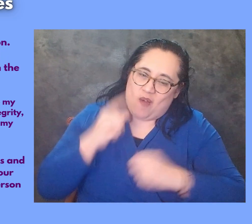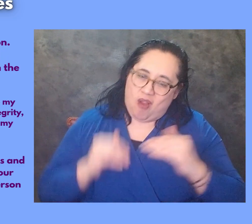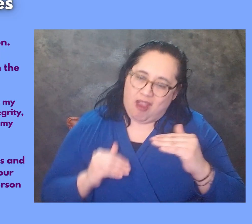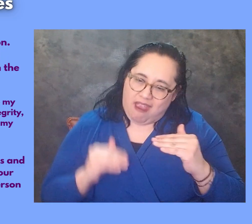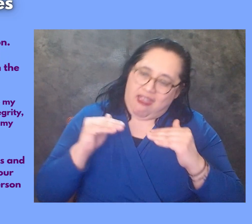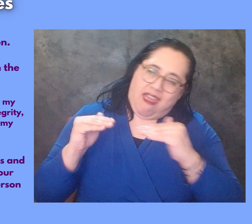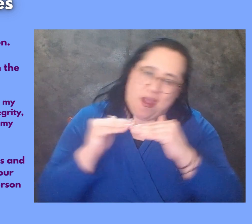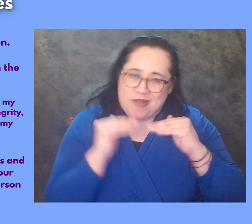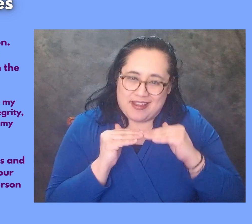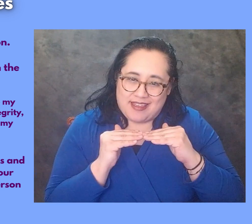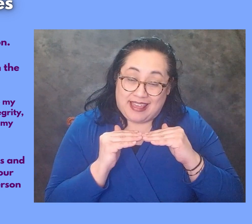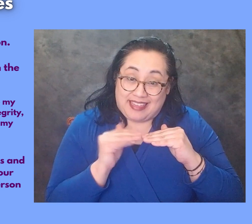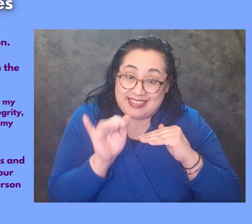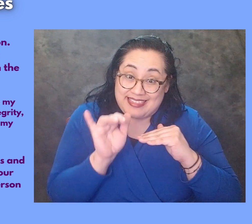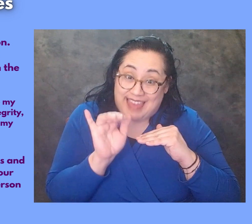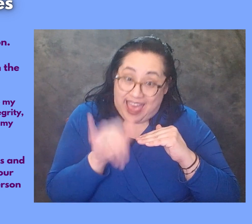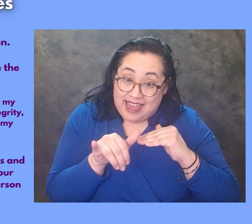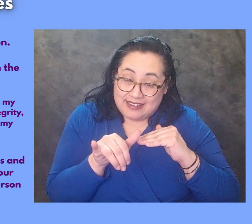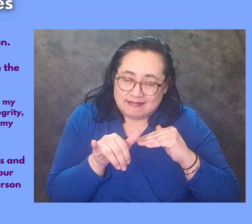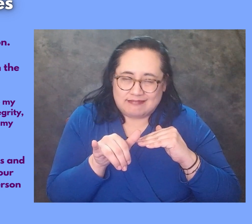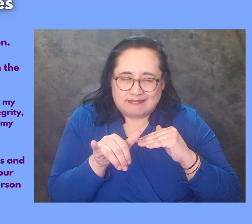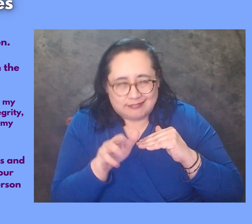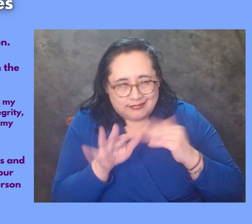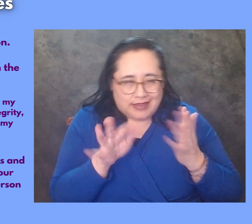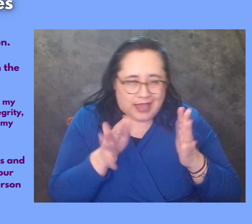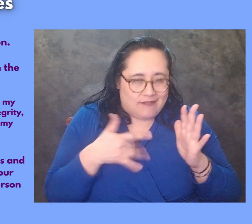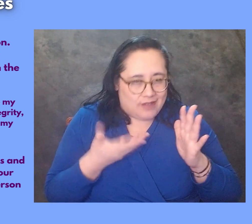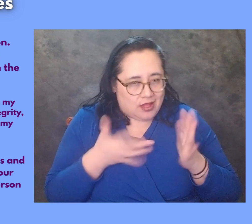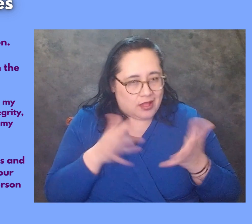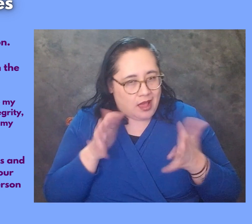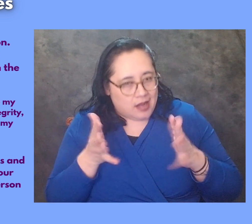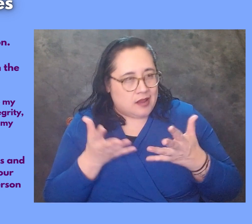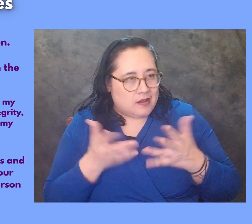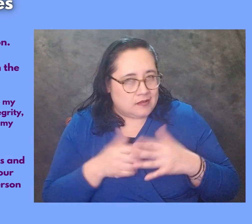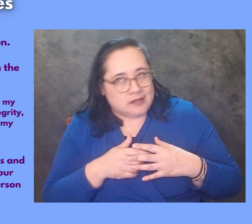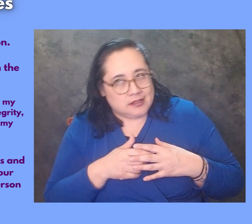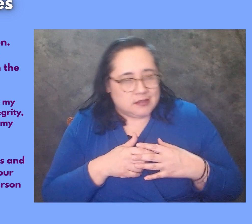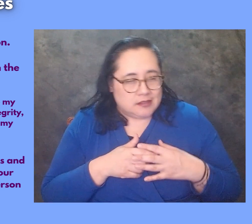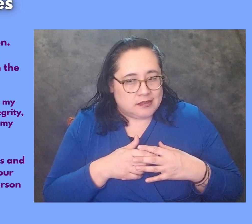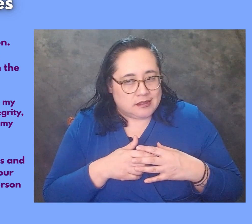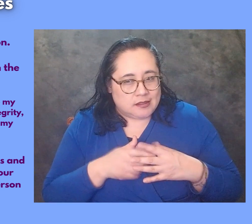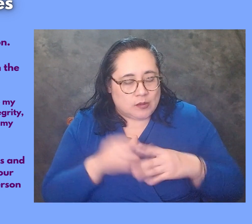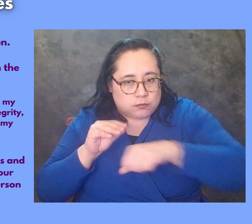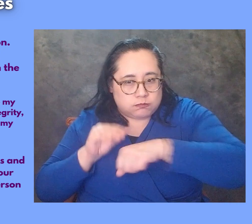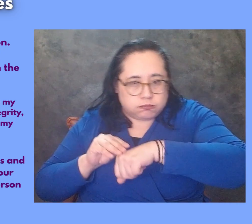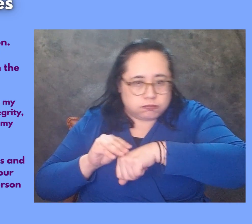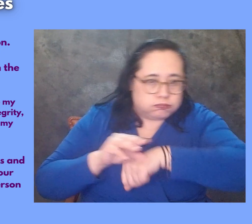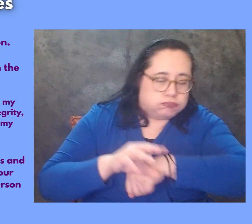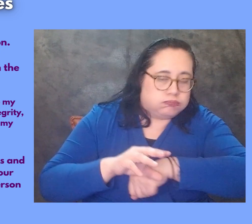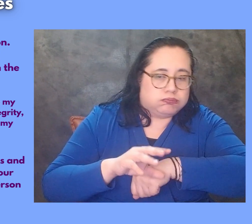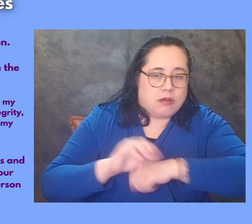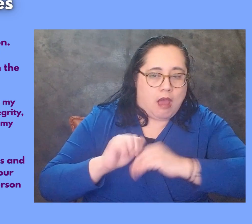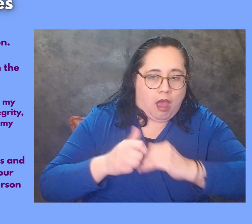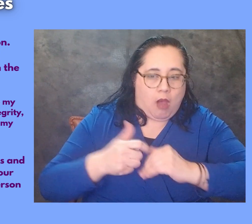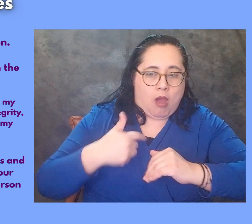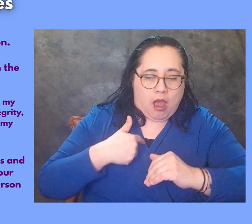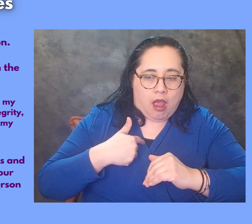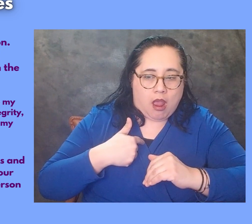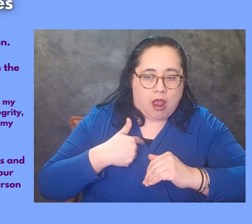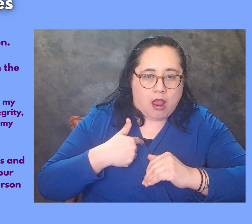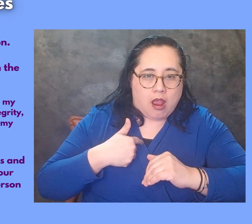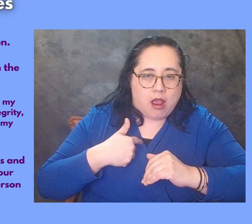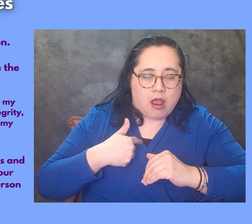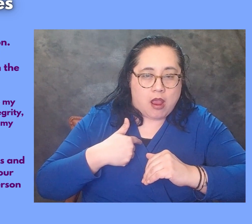struggled for that equity and fairness. So I kind of feel like that influenced how